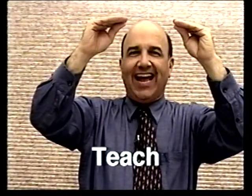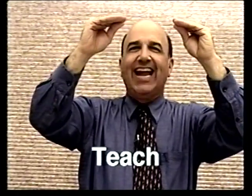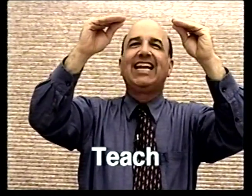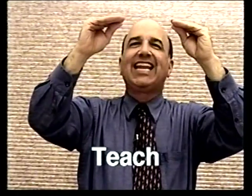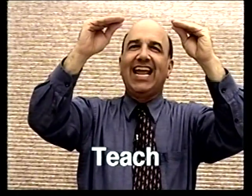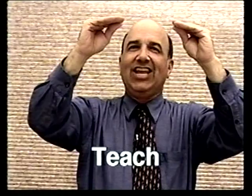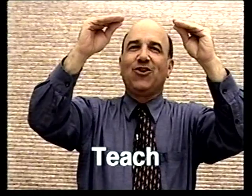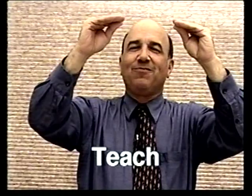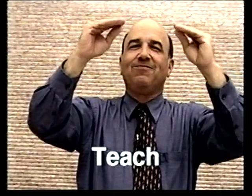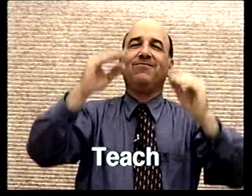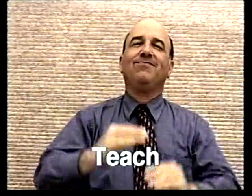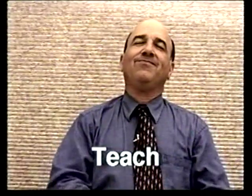Teach.